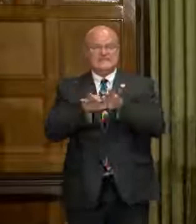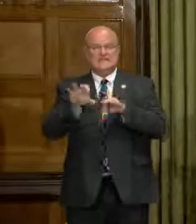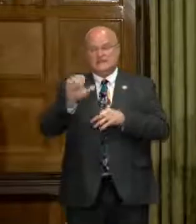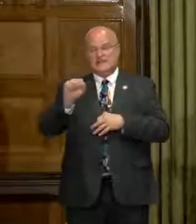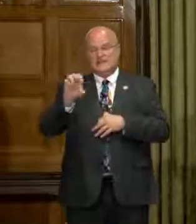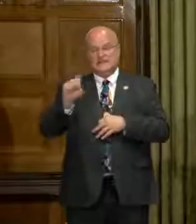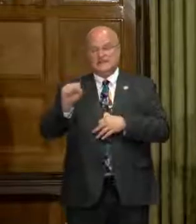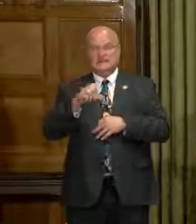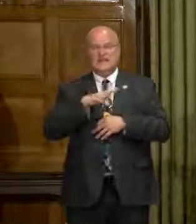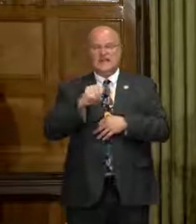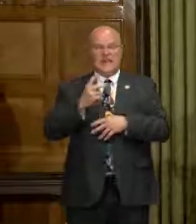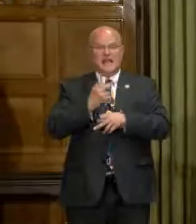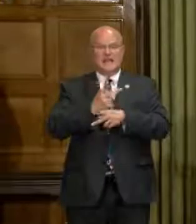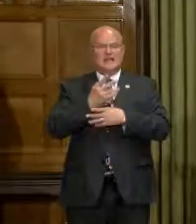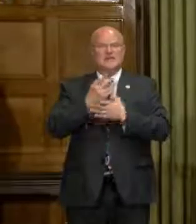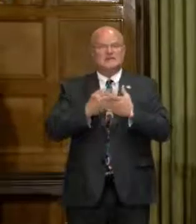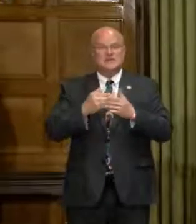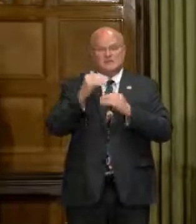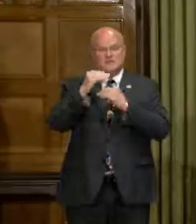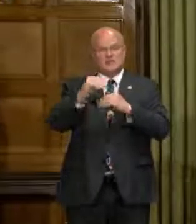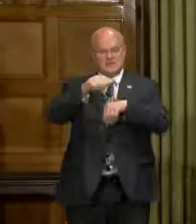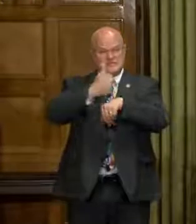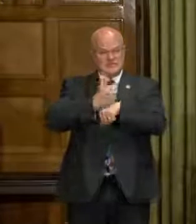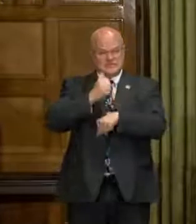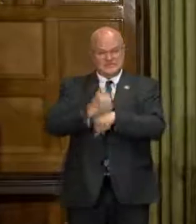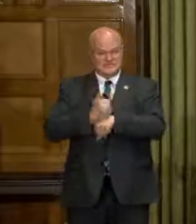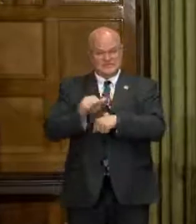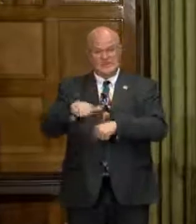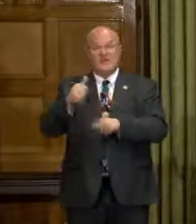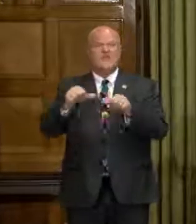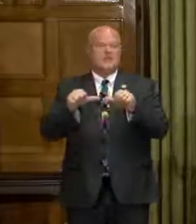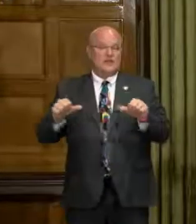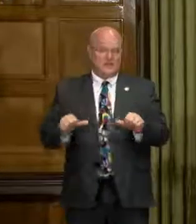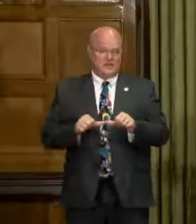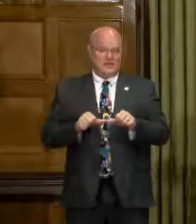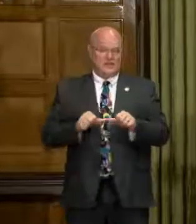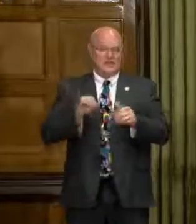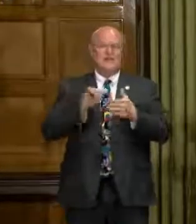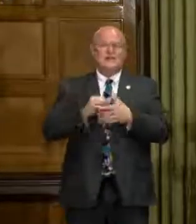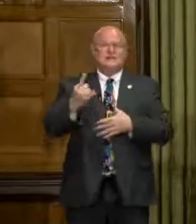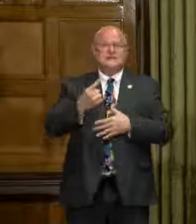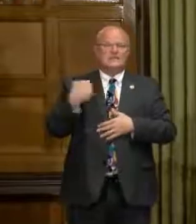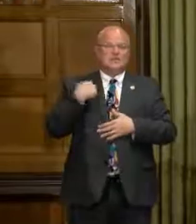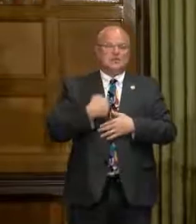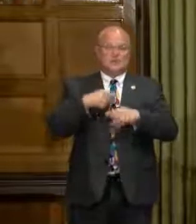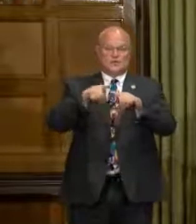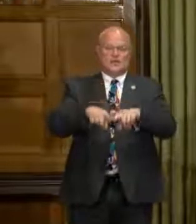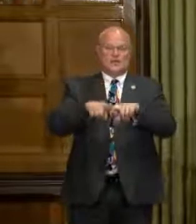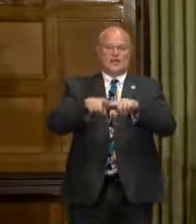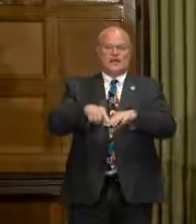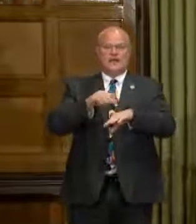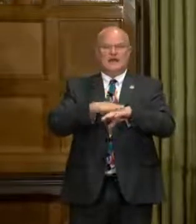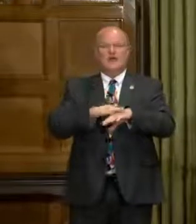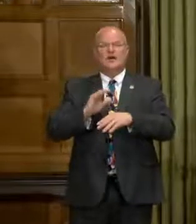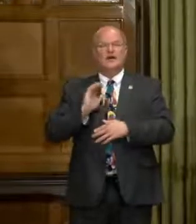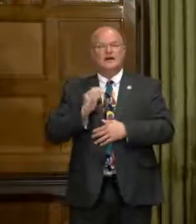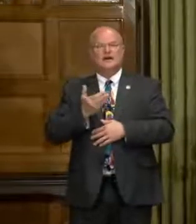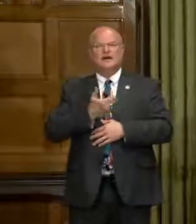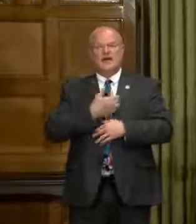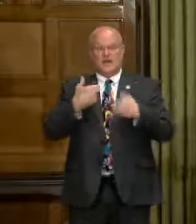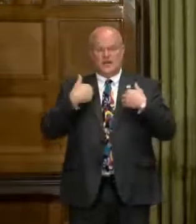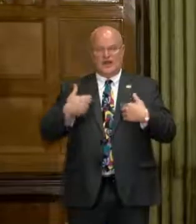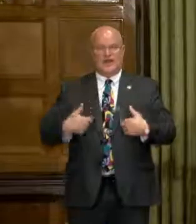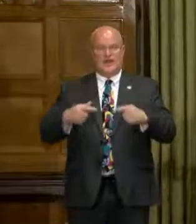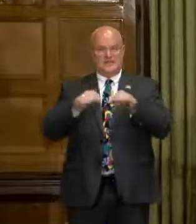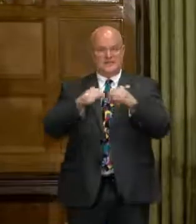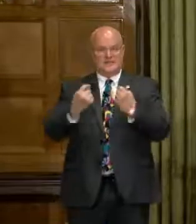significant cases and keep some of the restrictions in place in other areas. That's something that we'll rely upon our